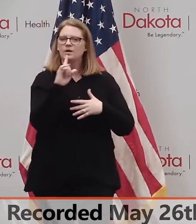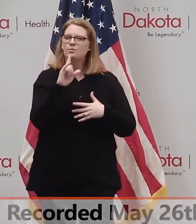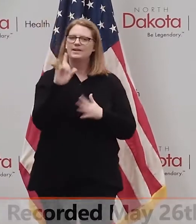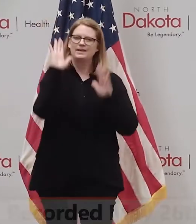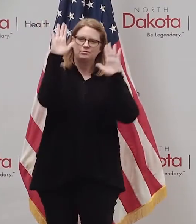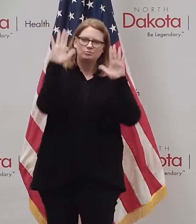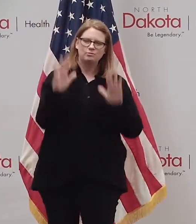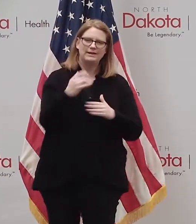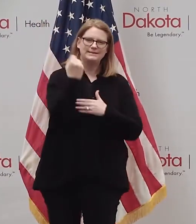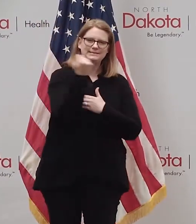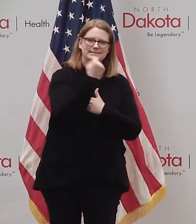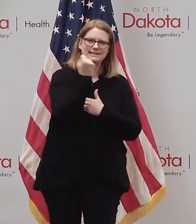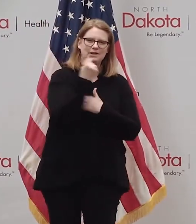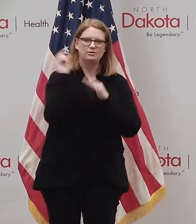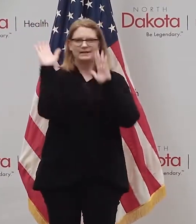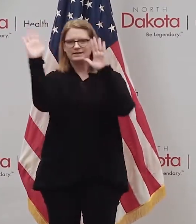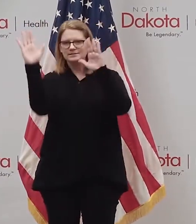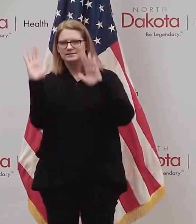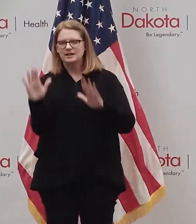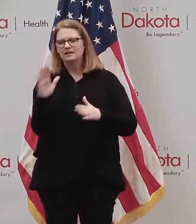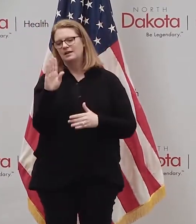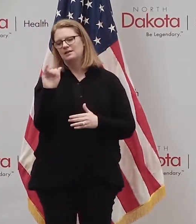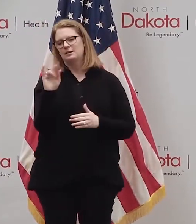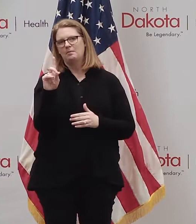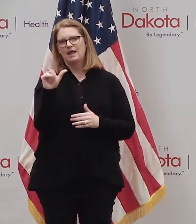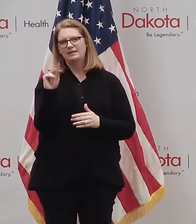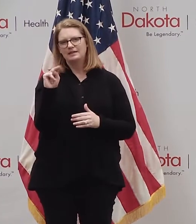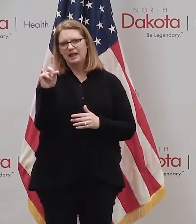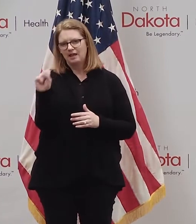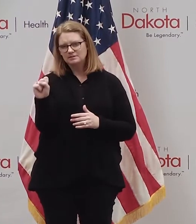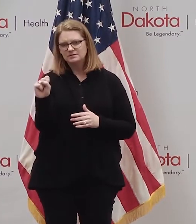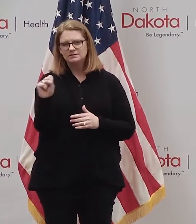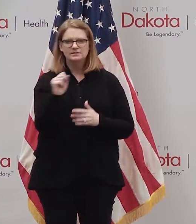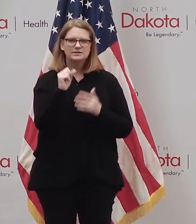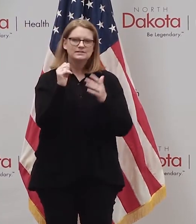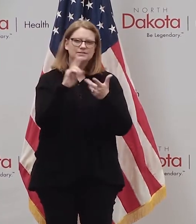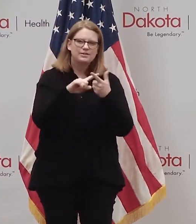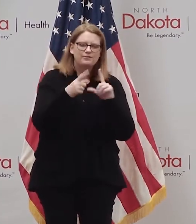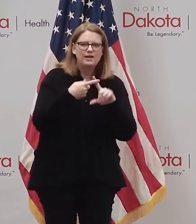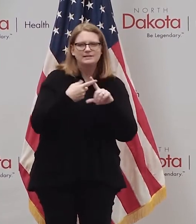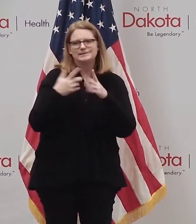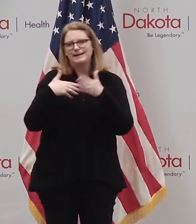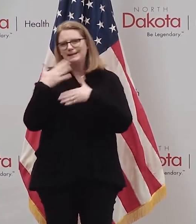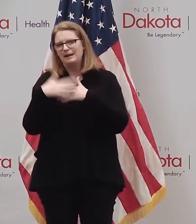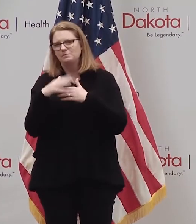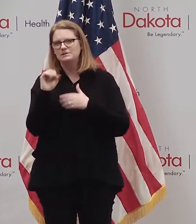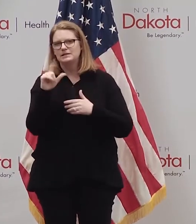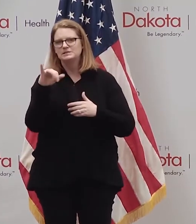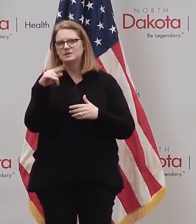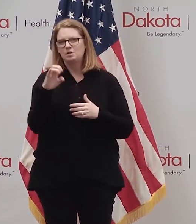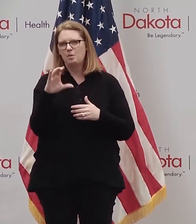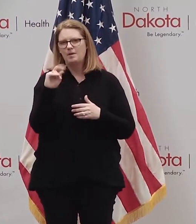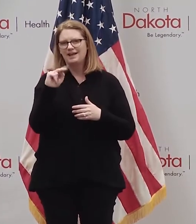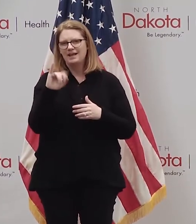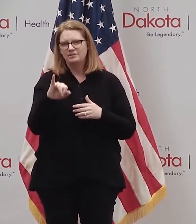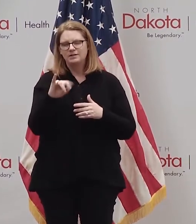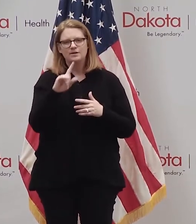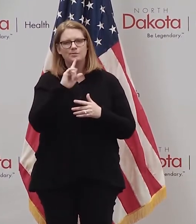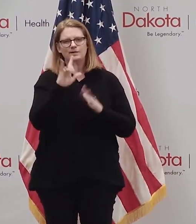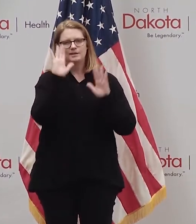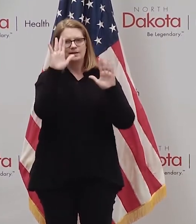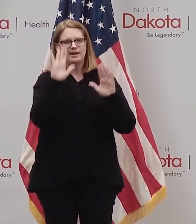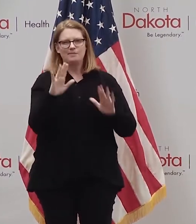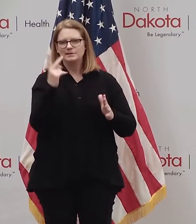Saturday, Sunday in the Badlands. So to all the friends and neighbors in Slope County, great to see everybody at spring branding.